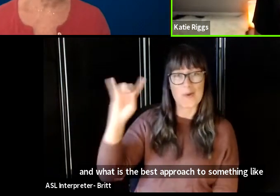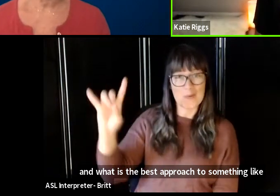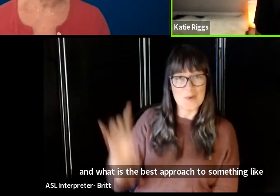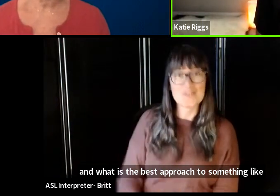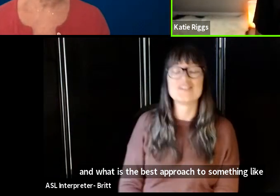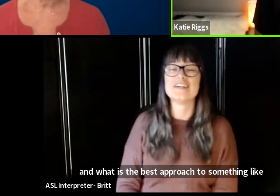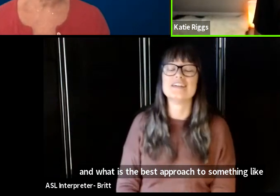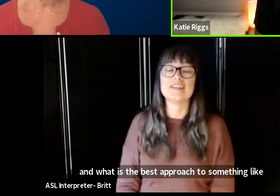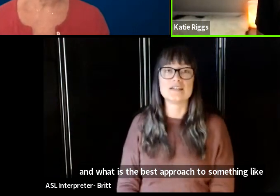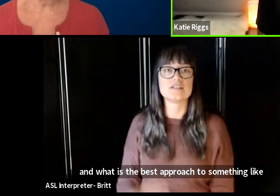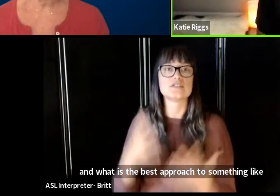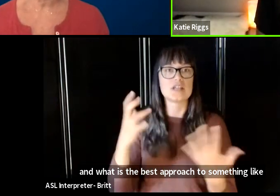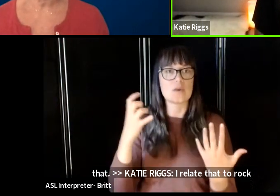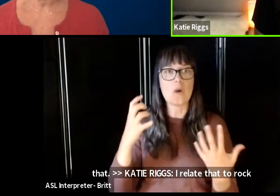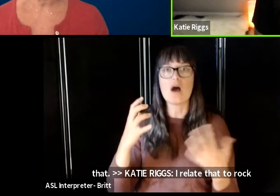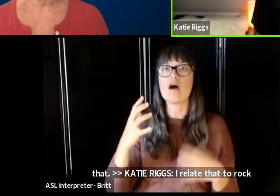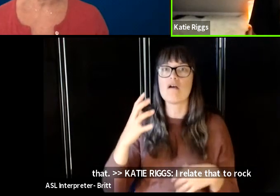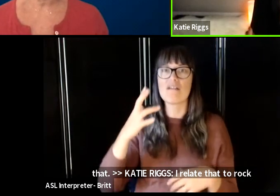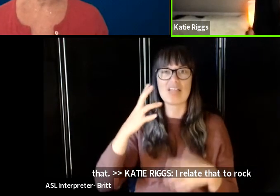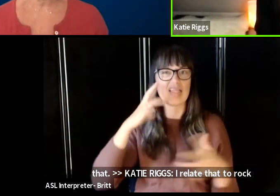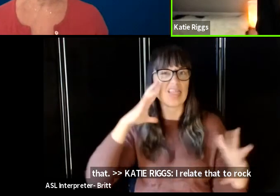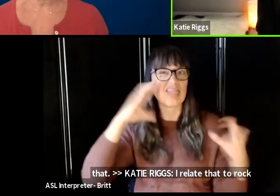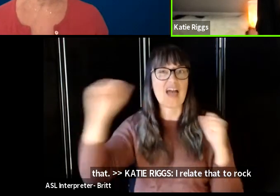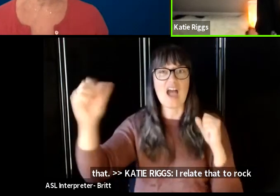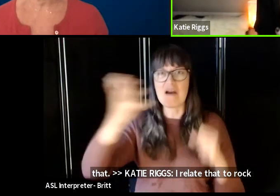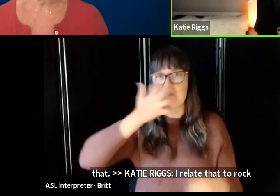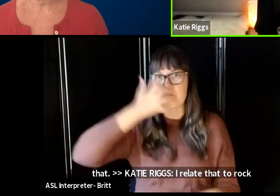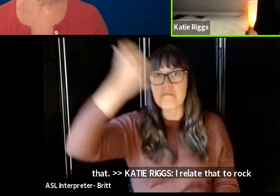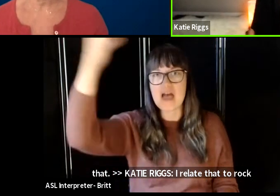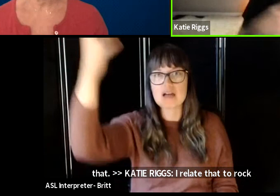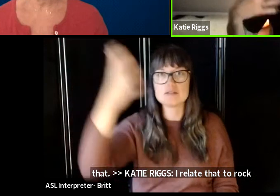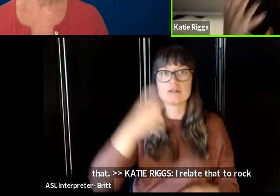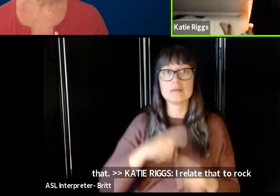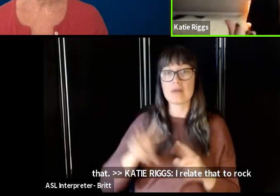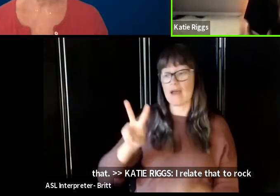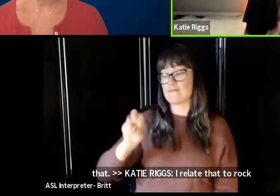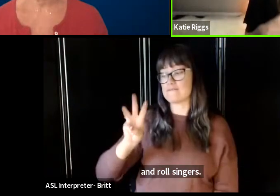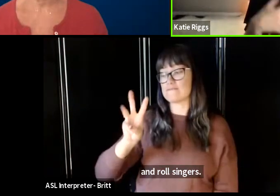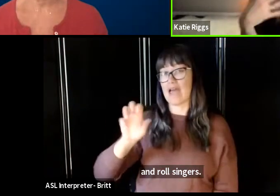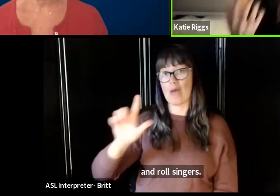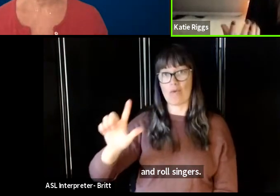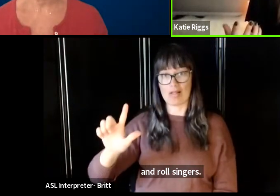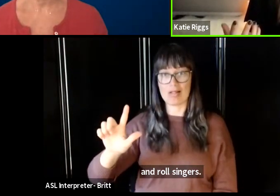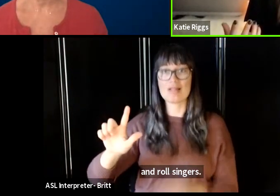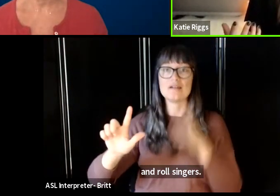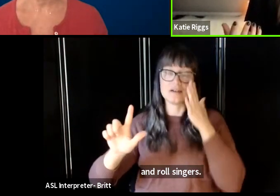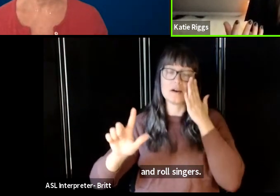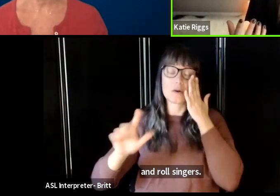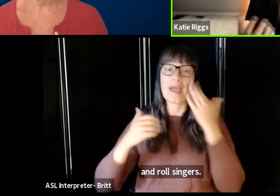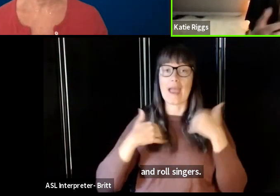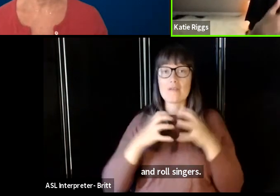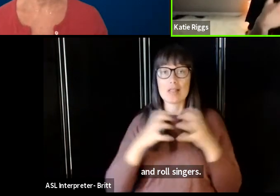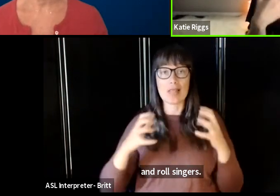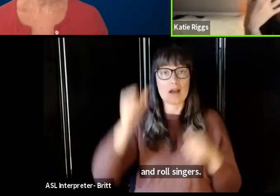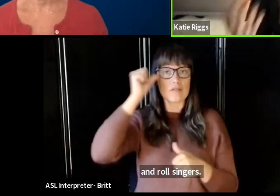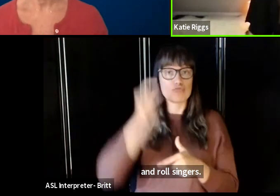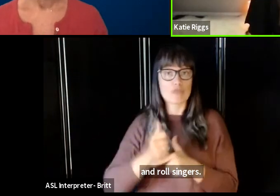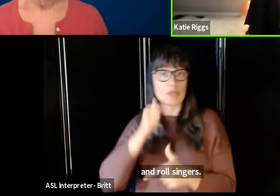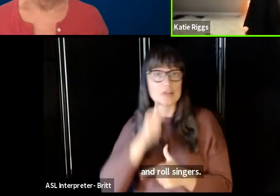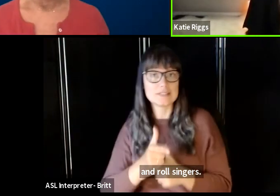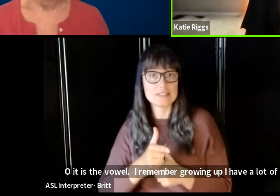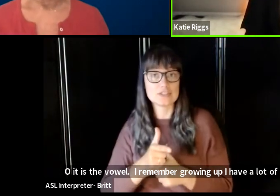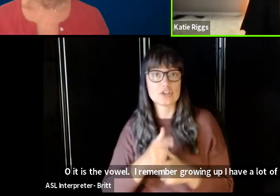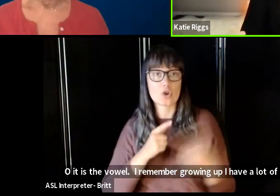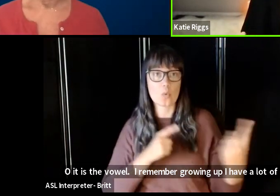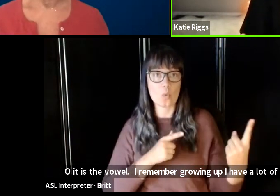notes, they want it to be really loud and belted. It's the vowel. So I remember growing up, I've got a lot of brothers and sisters, and one of my sisters'